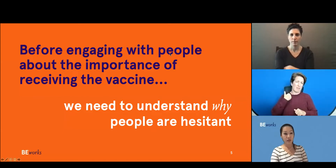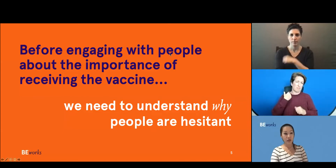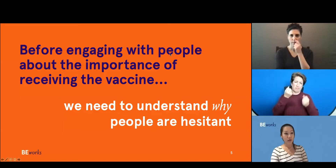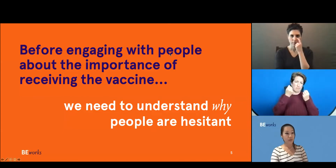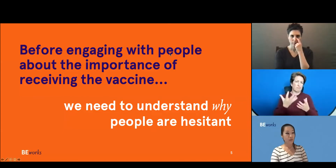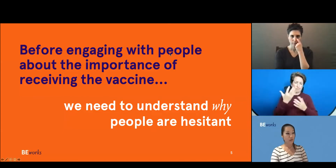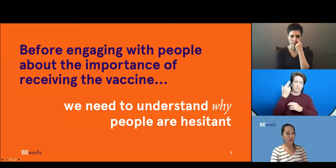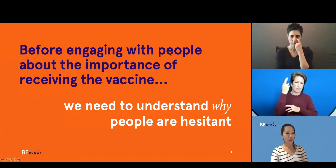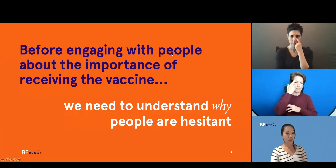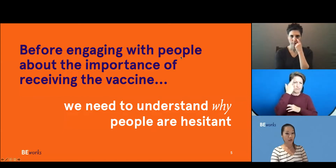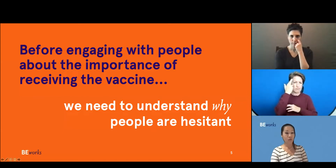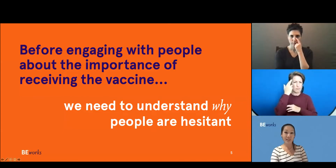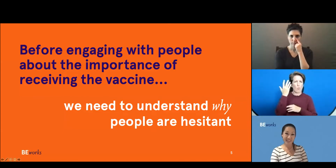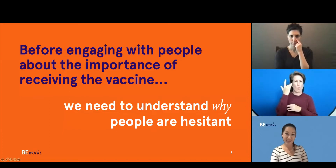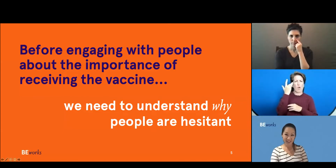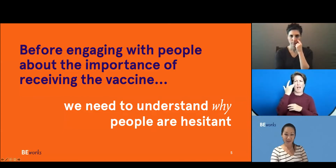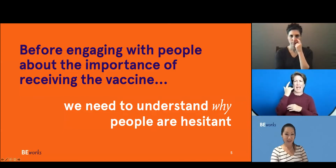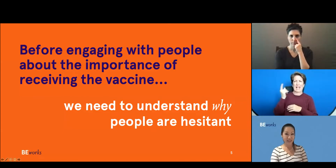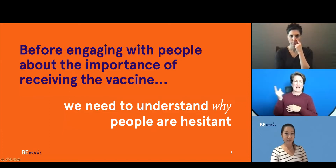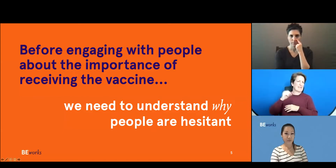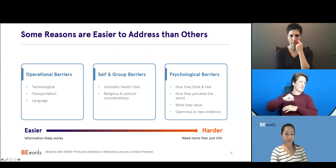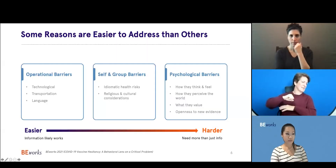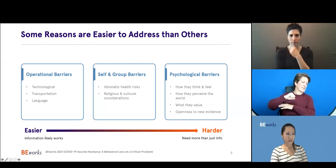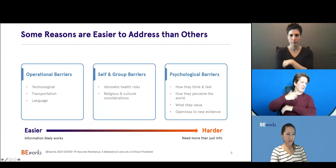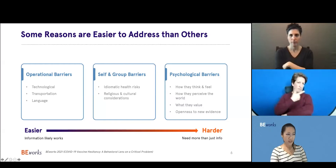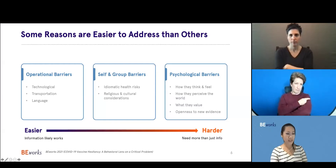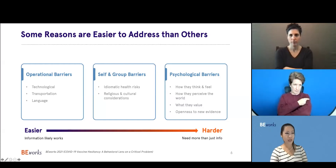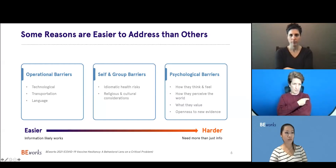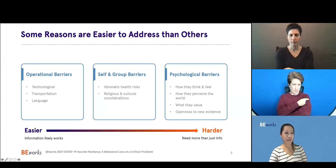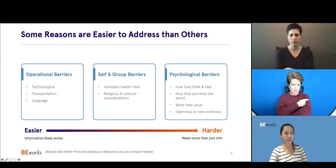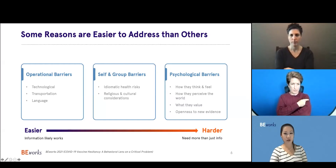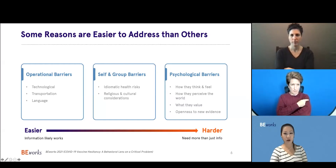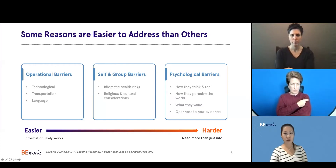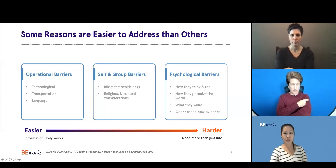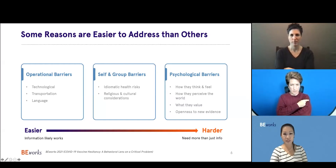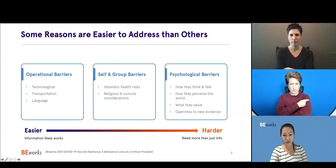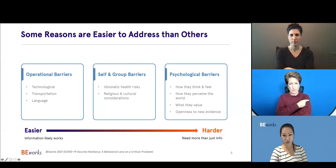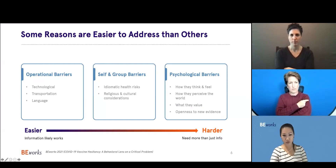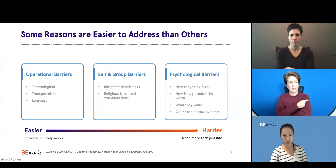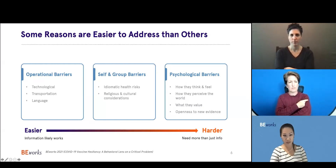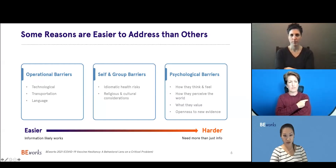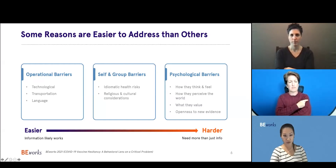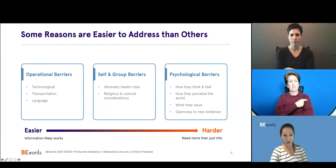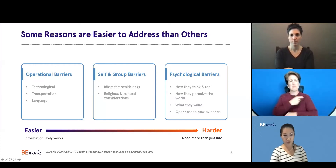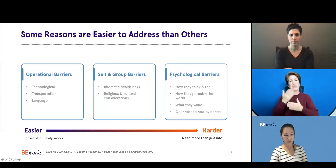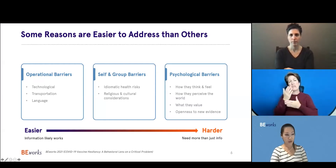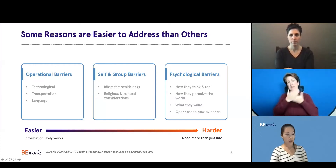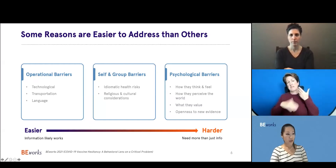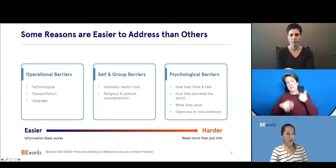be fully willing to get the vaccine. And some reasons are easier to address than